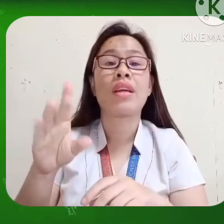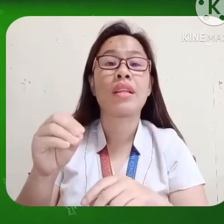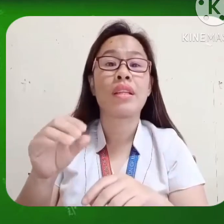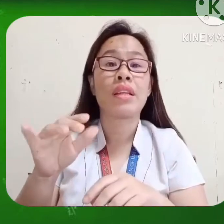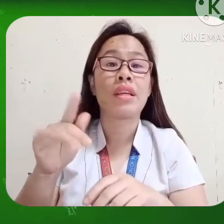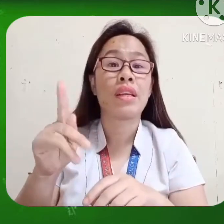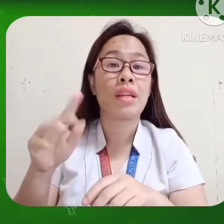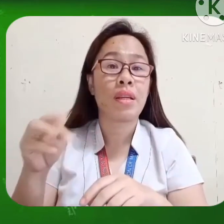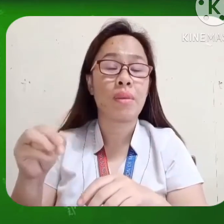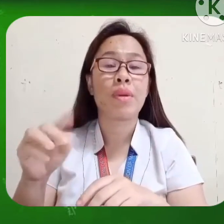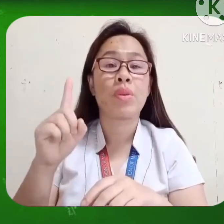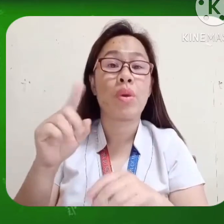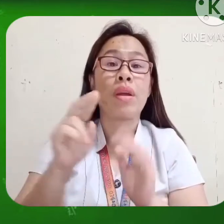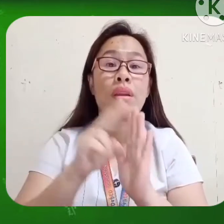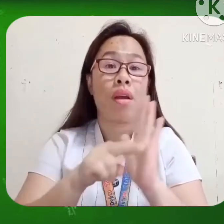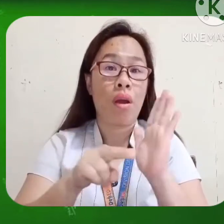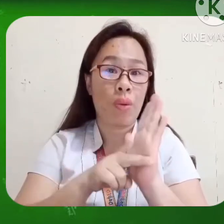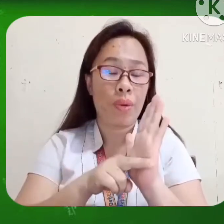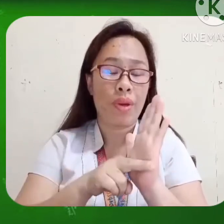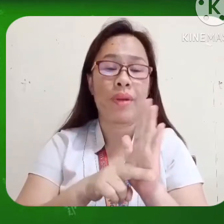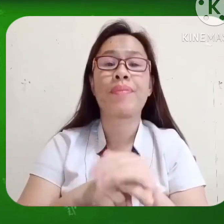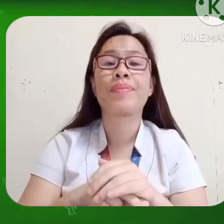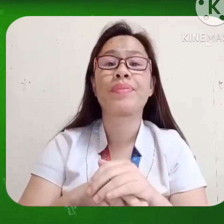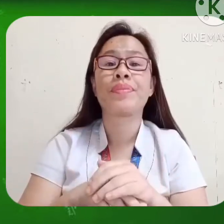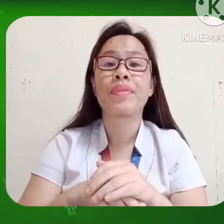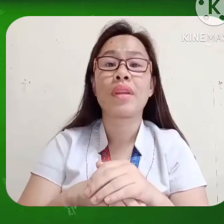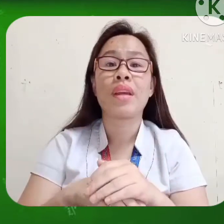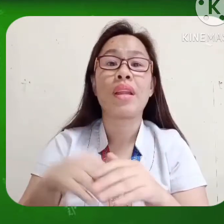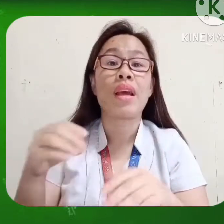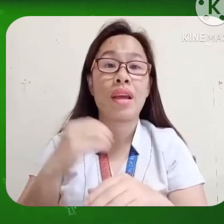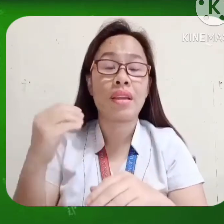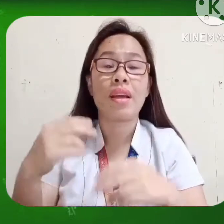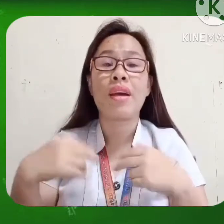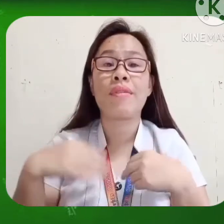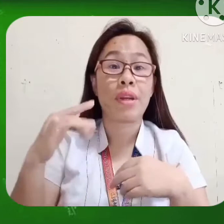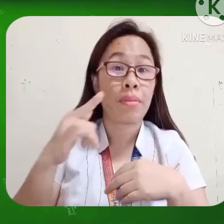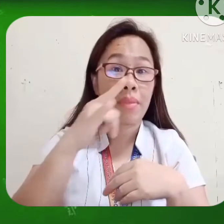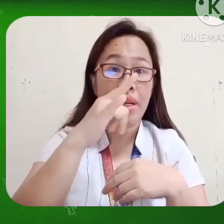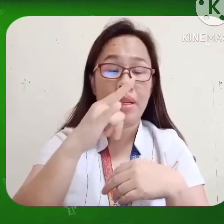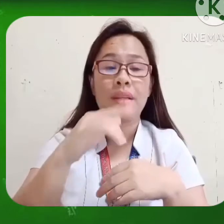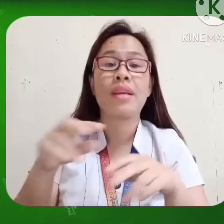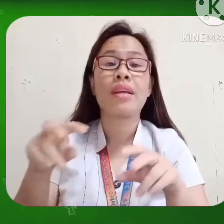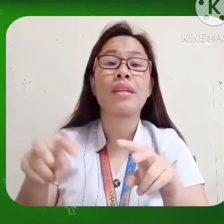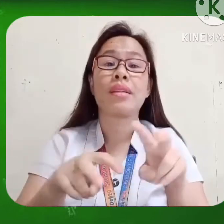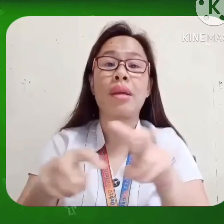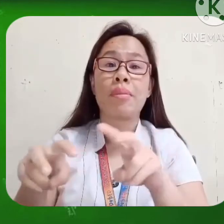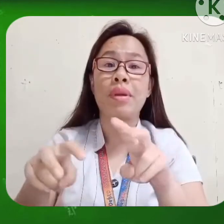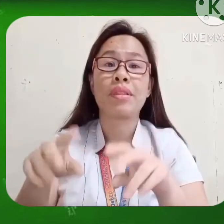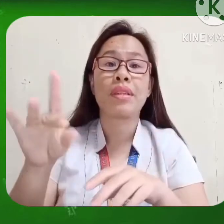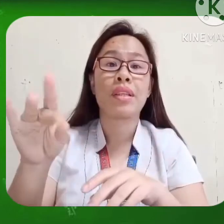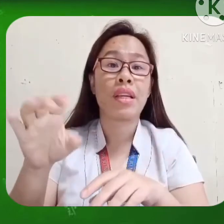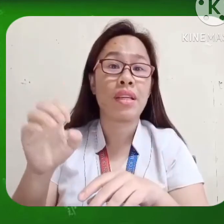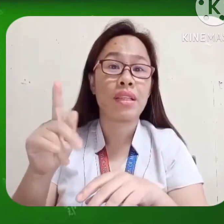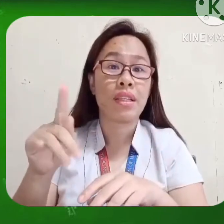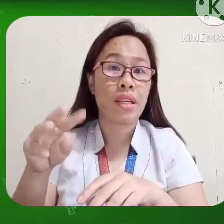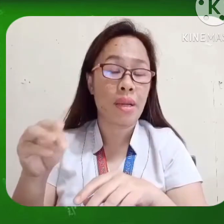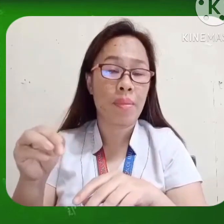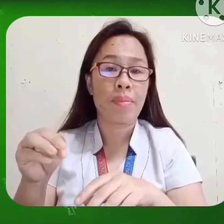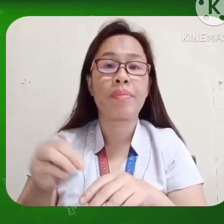traveling 80 kilometers in 1 hour. On the other hand, we have an airplane